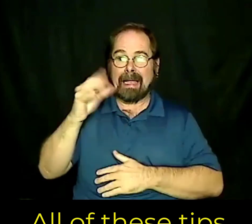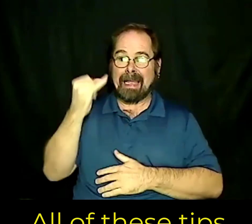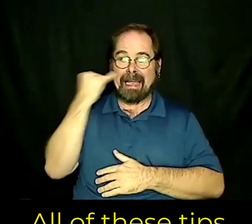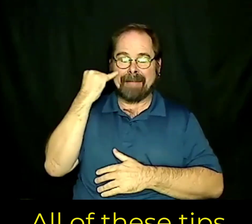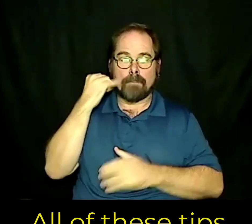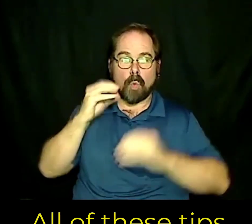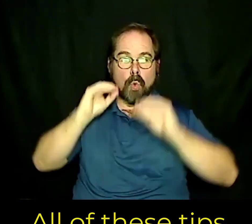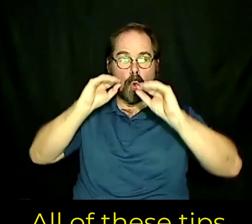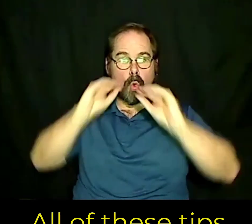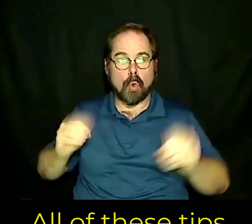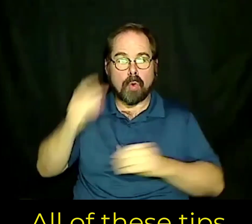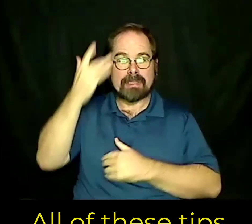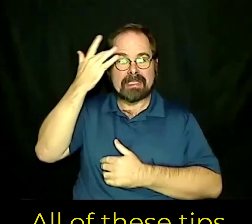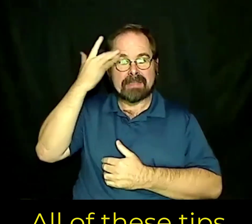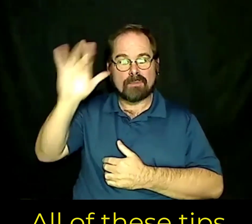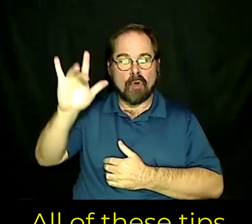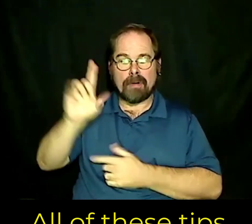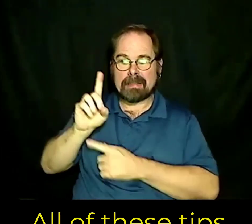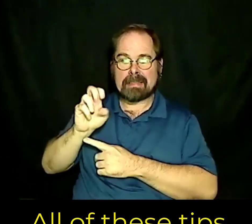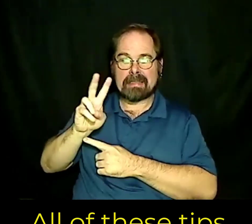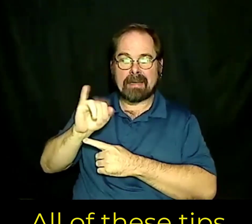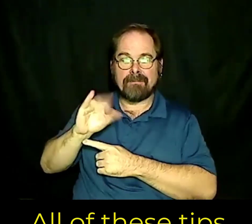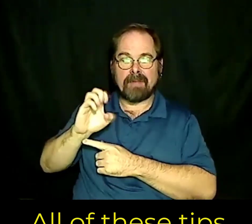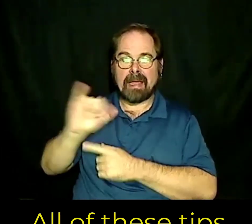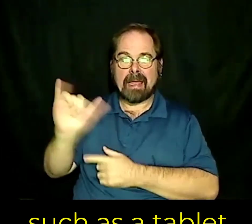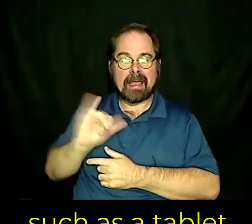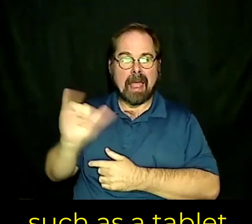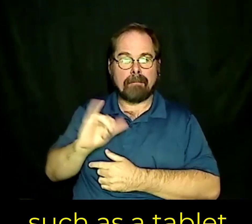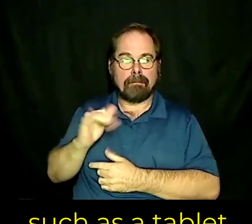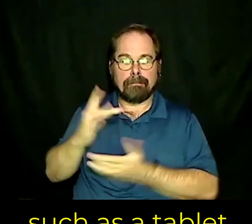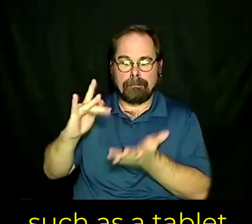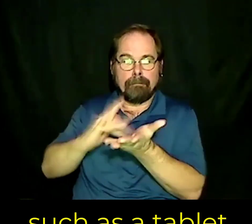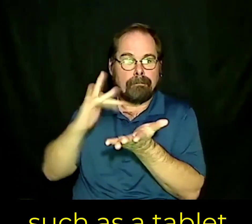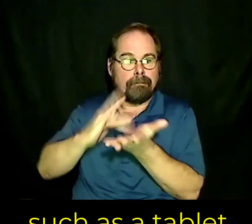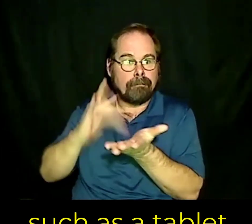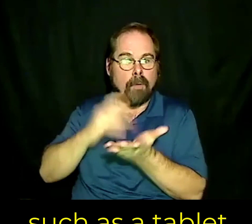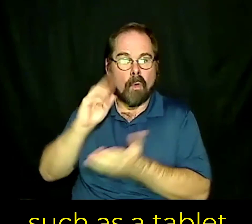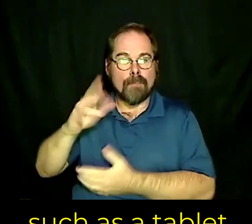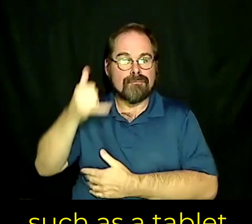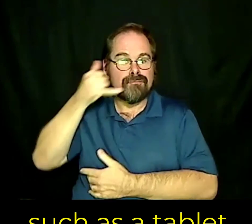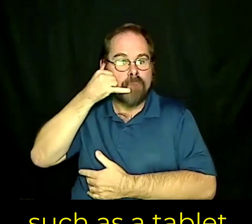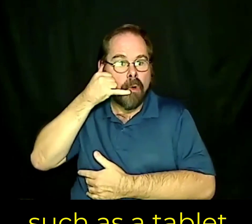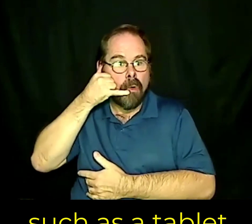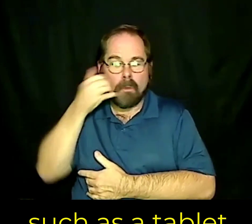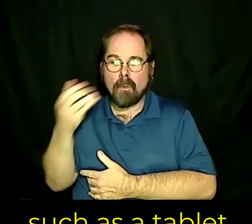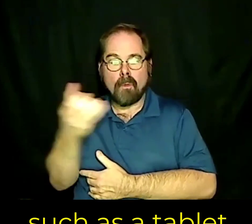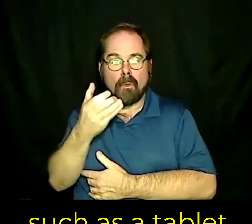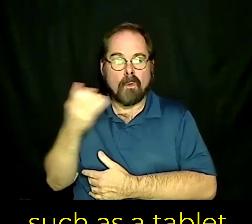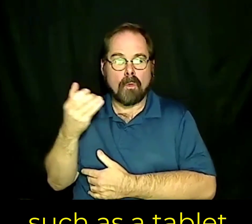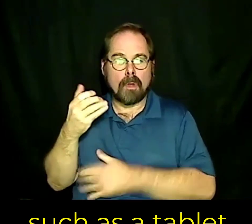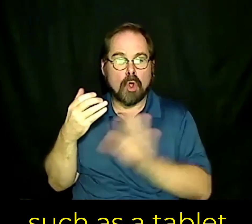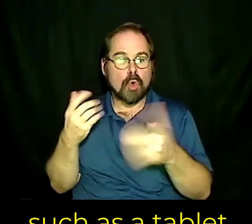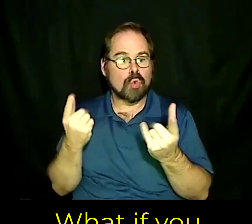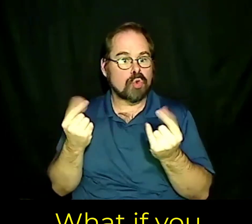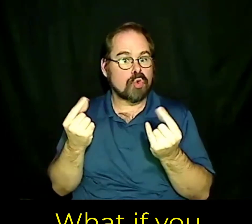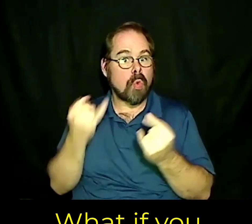work if there is no smart device, such as a tablet or a smartphone